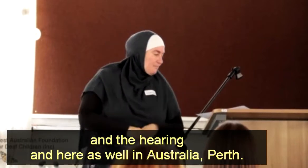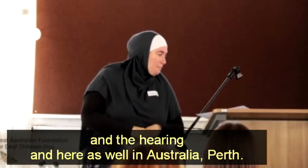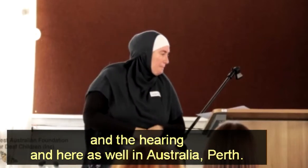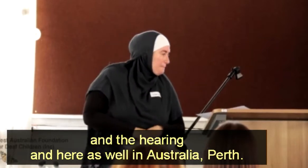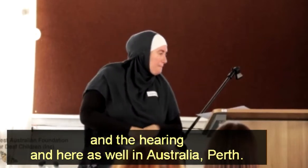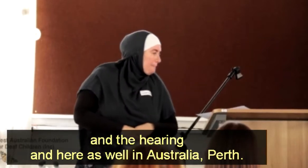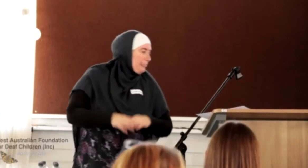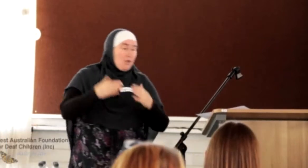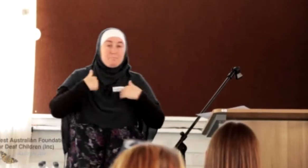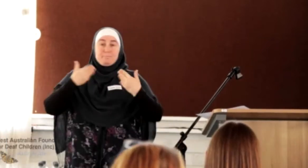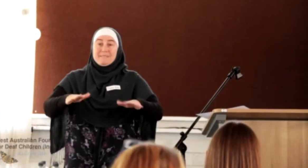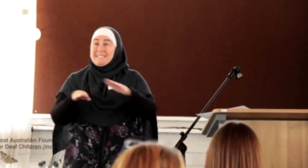Perth.